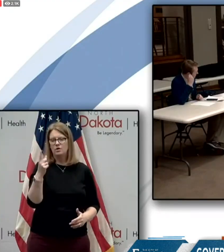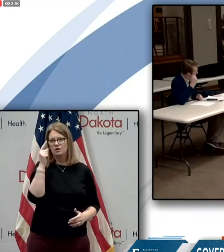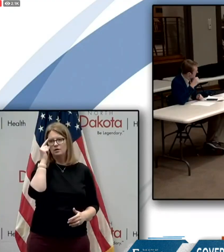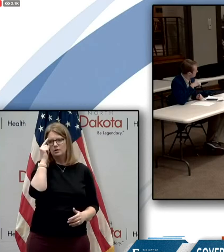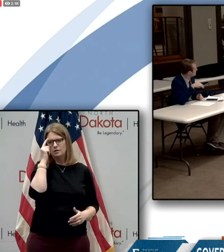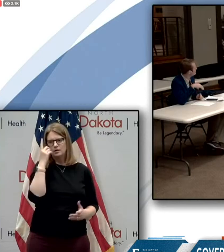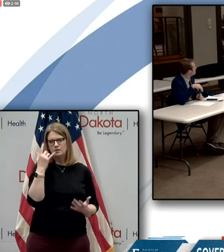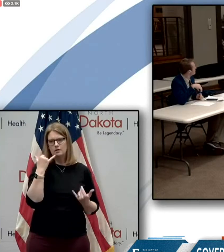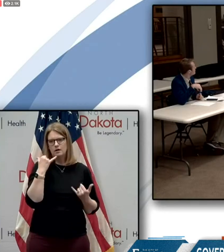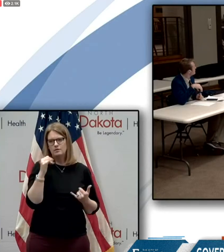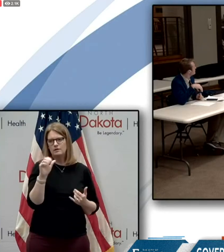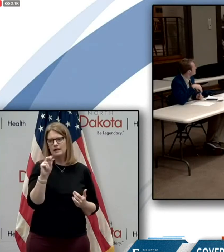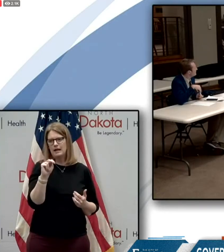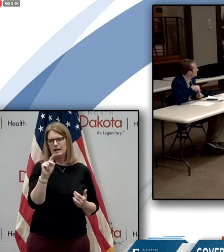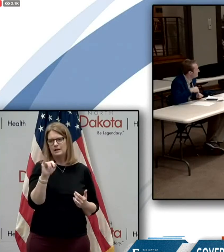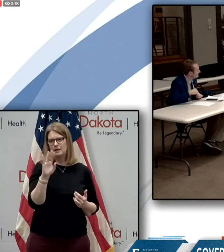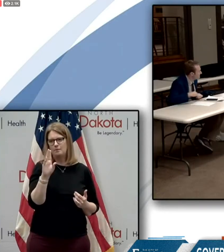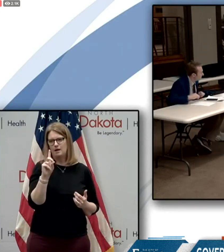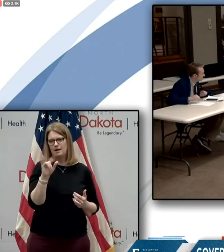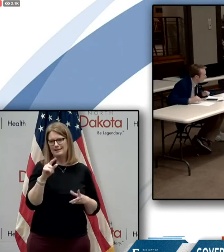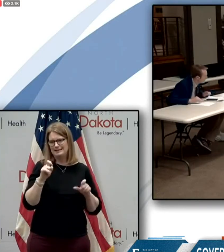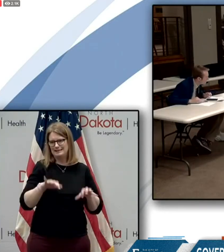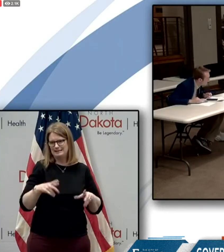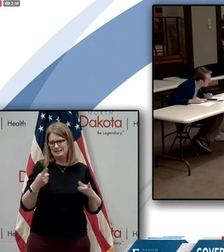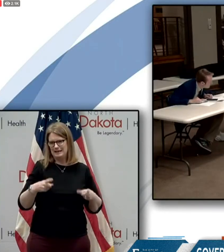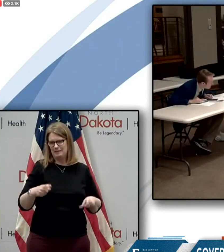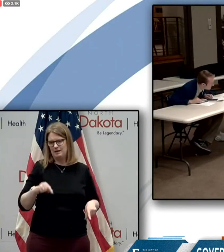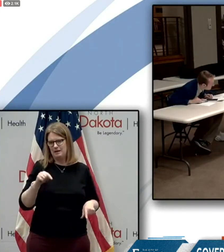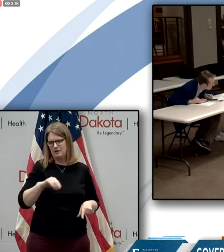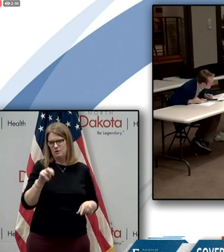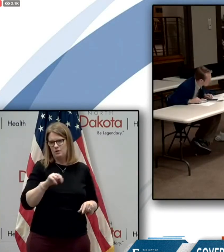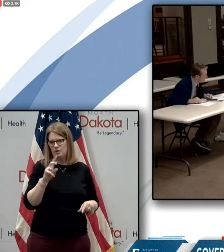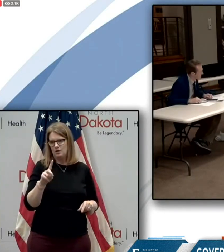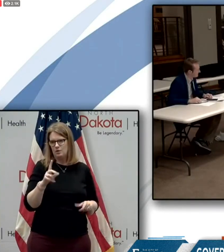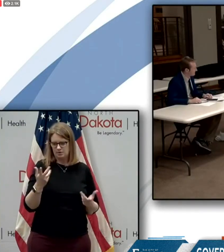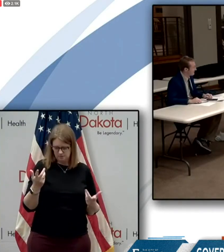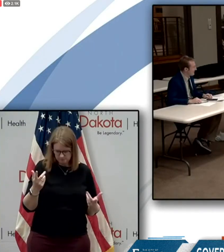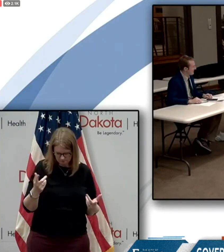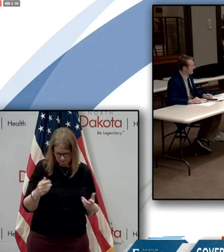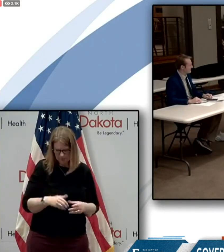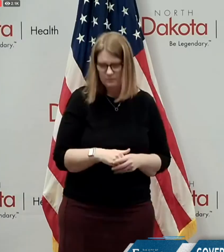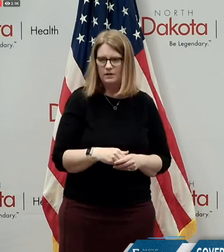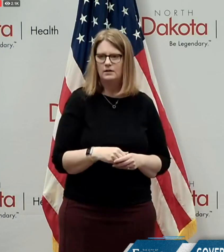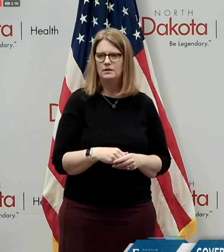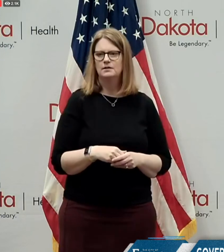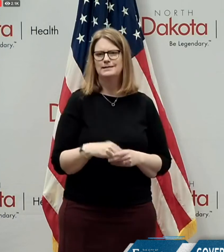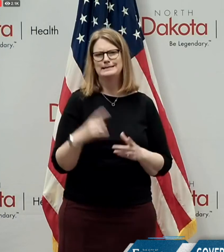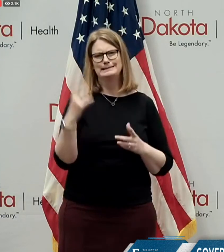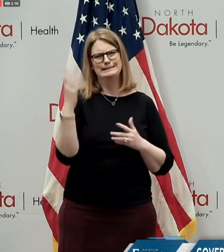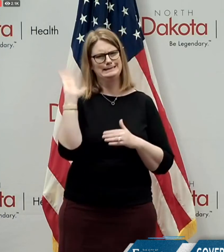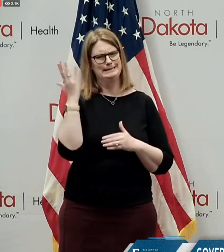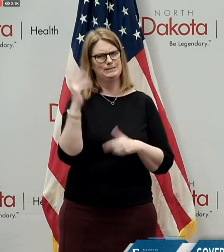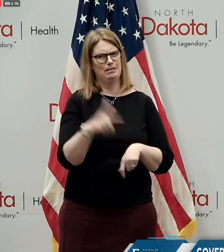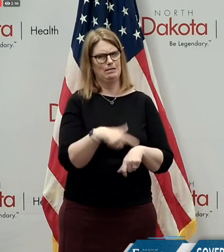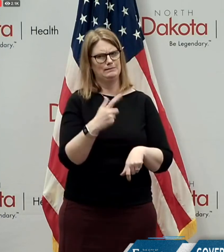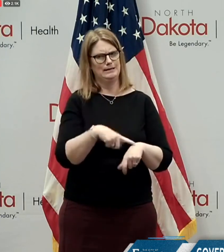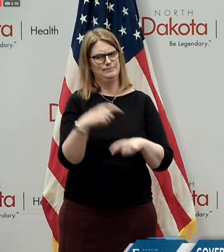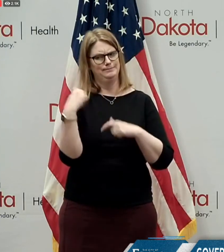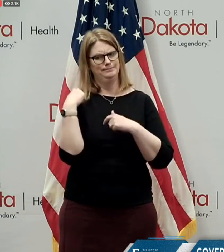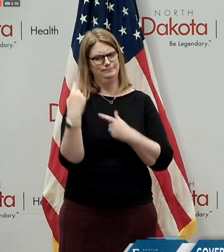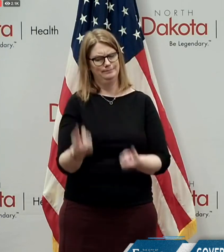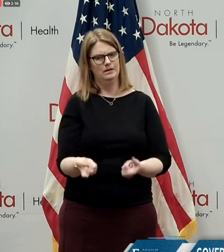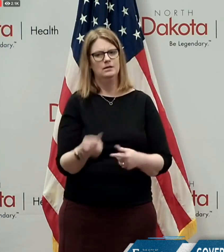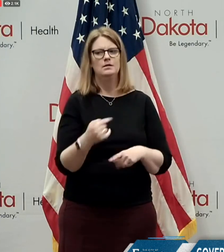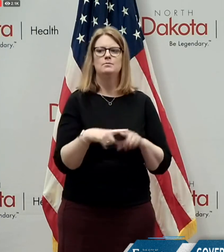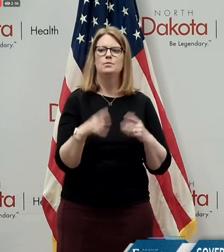update on the antibody testing going on here in North Dakota. It seems like forever since we last had our press conference, but if I remember correctly, we were waiting